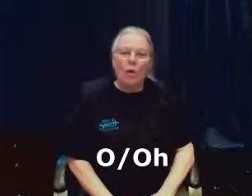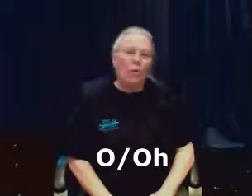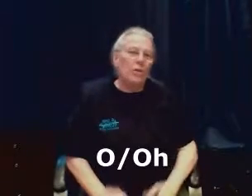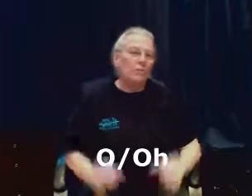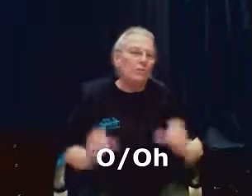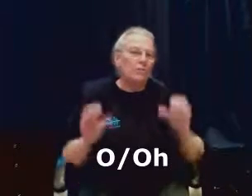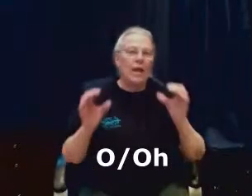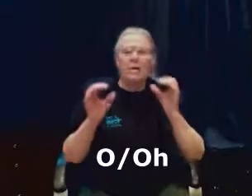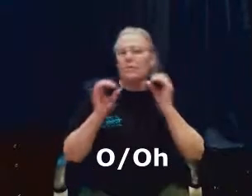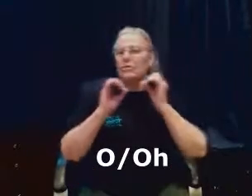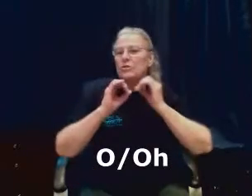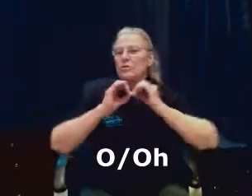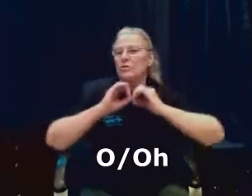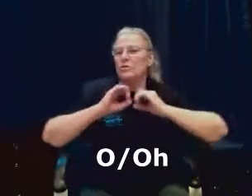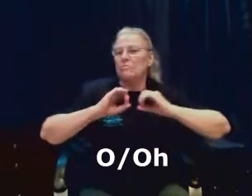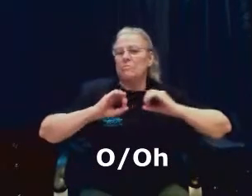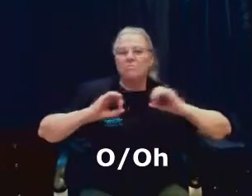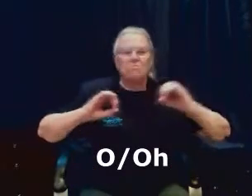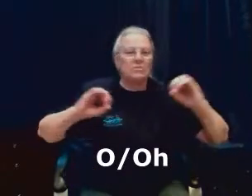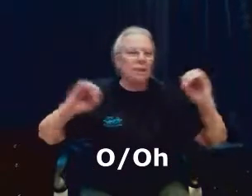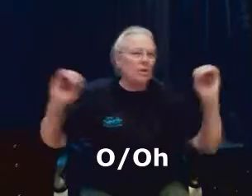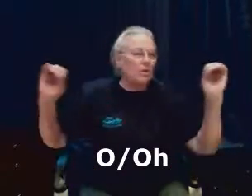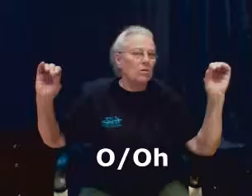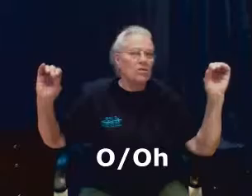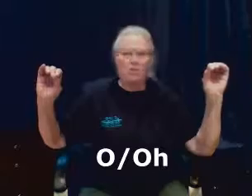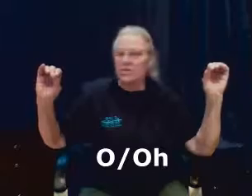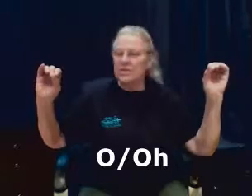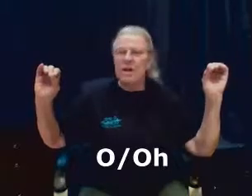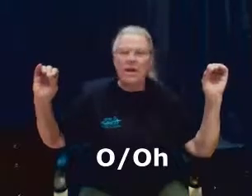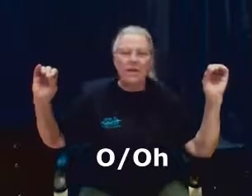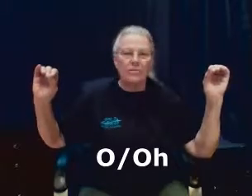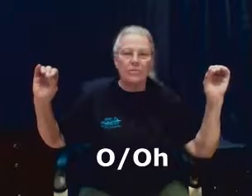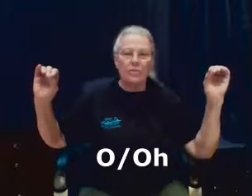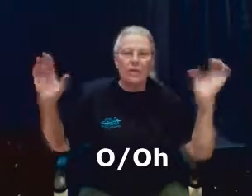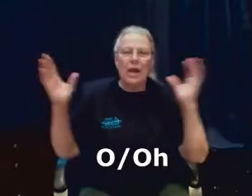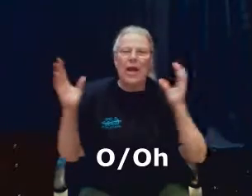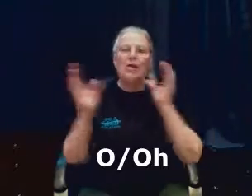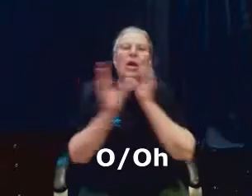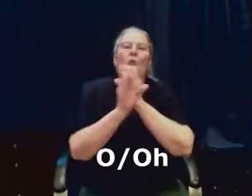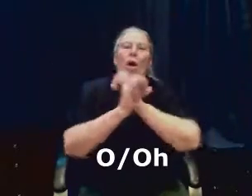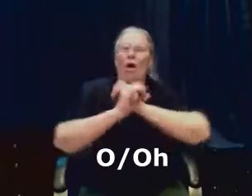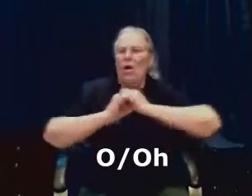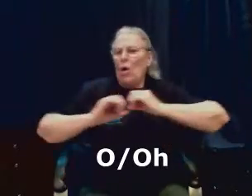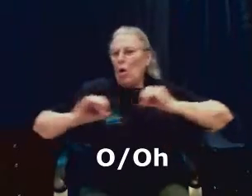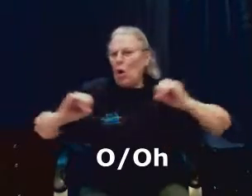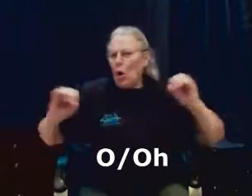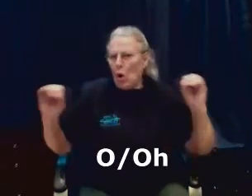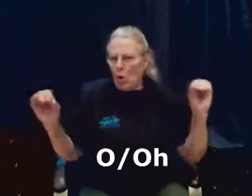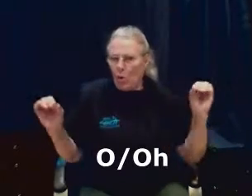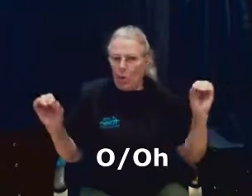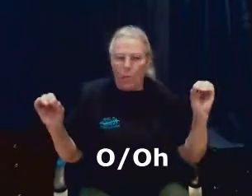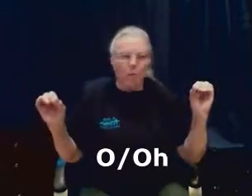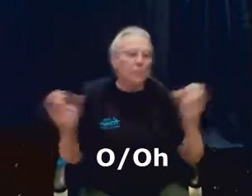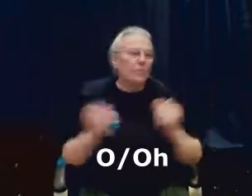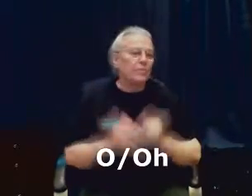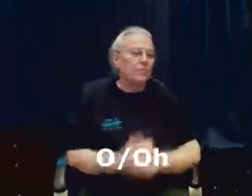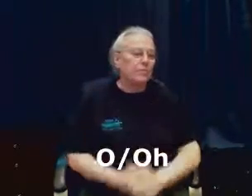O, and you're just going to double O's, just take them straight out. O.